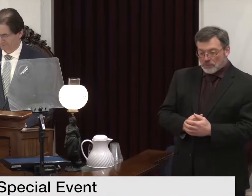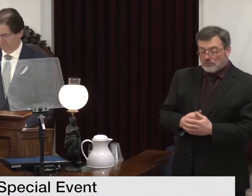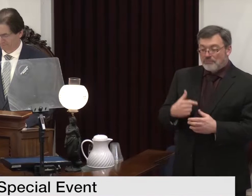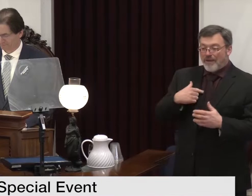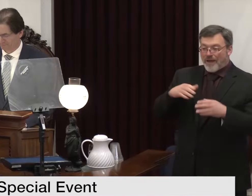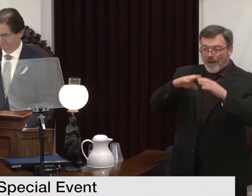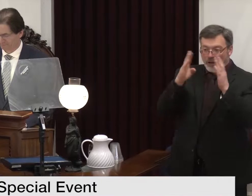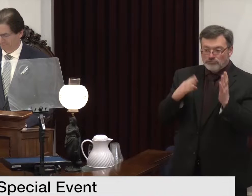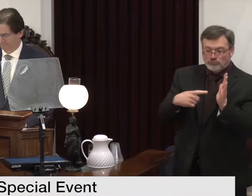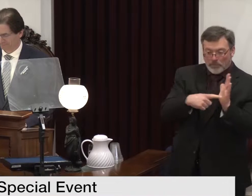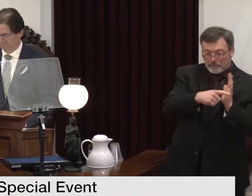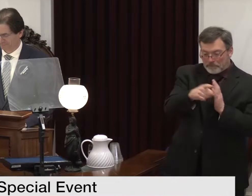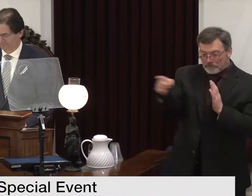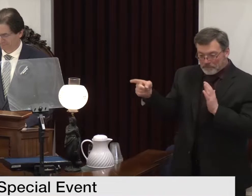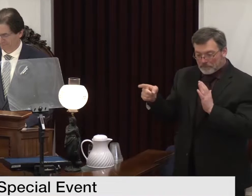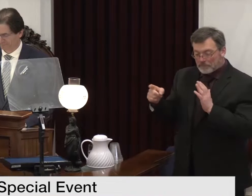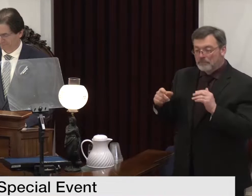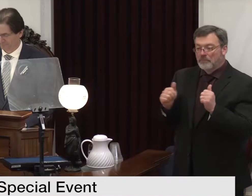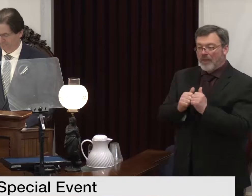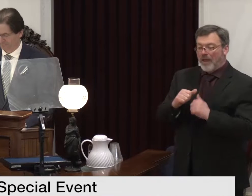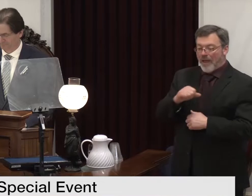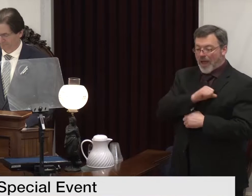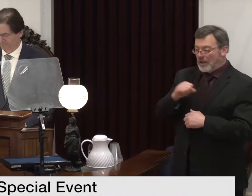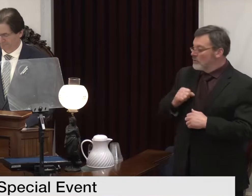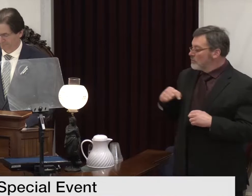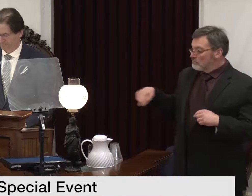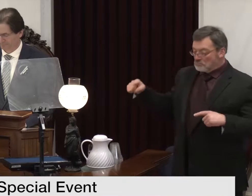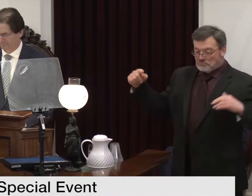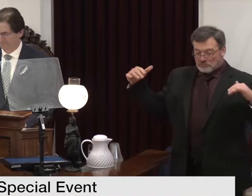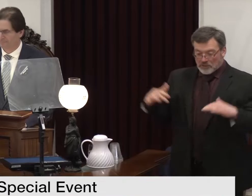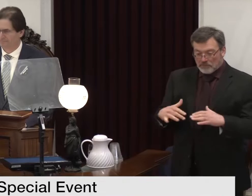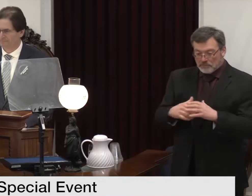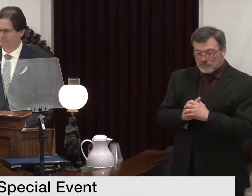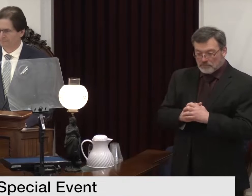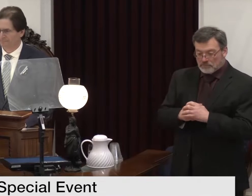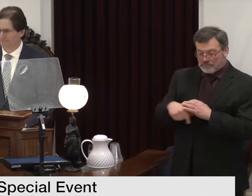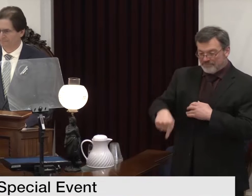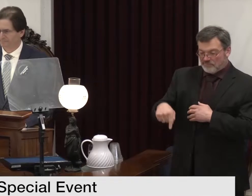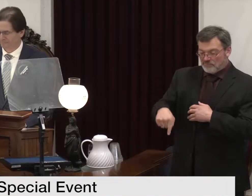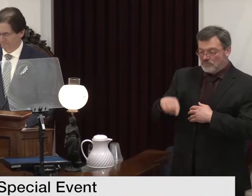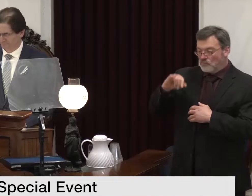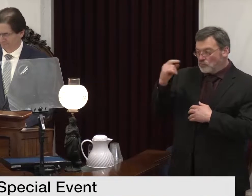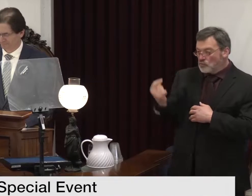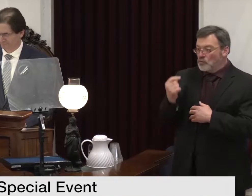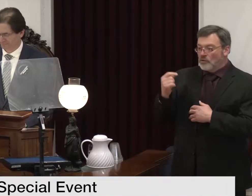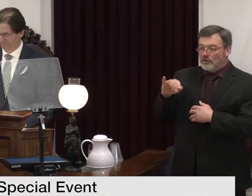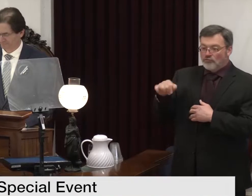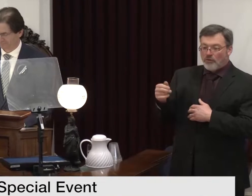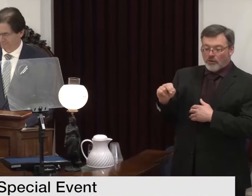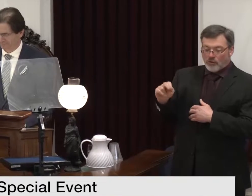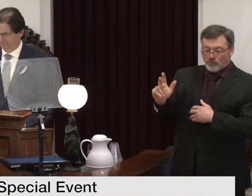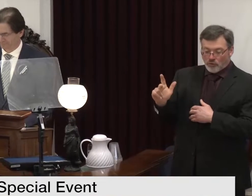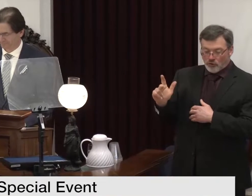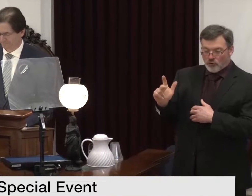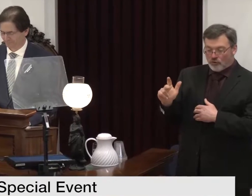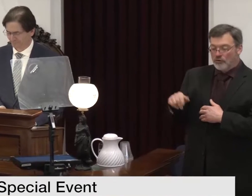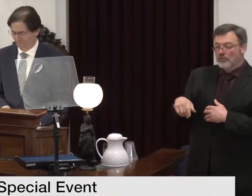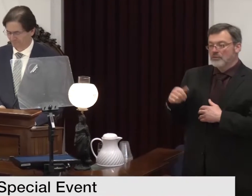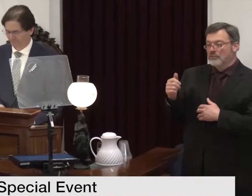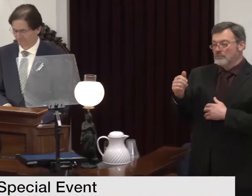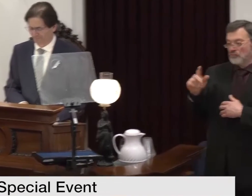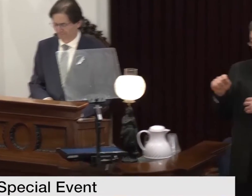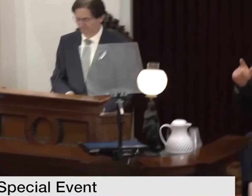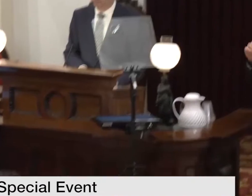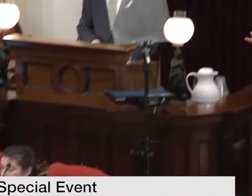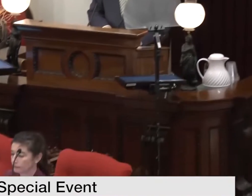that the two houses meet in joint assembly on Tuesday, January 23rd, 2024, at 1 o'clock in the